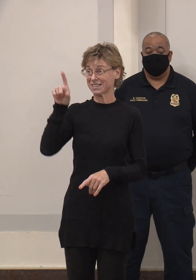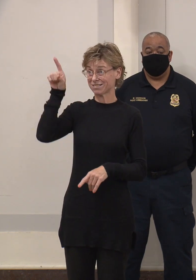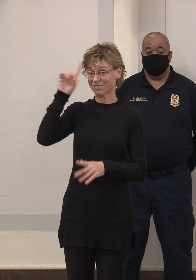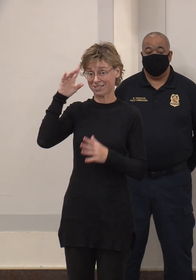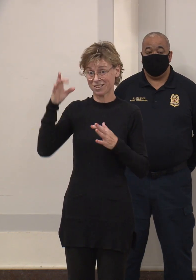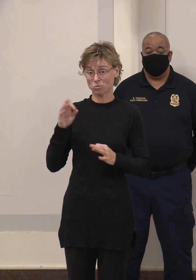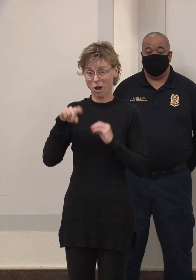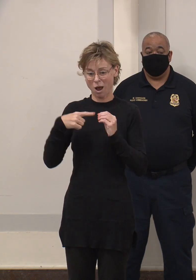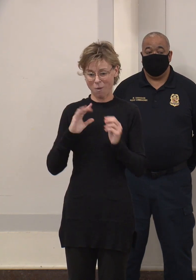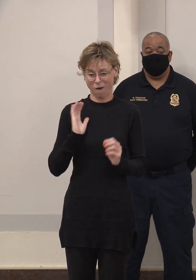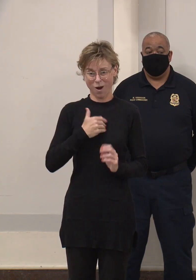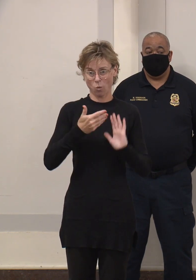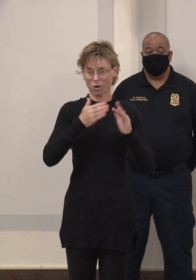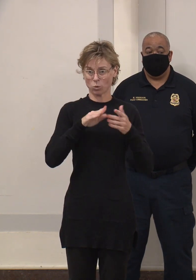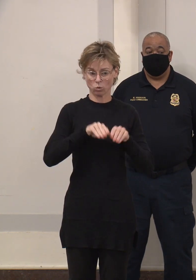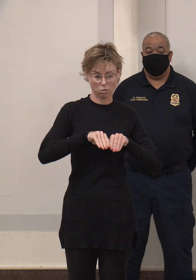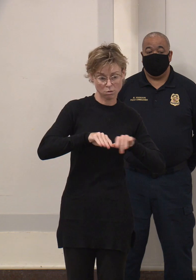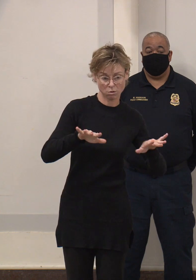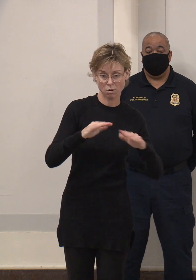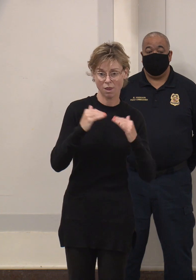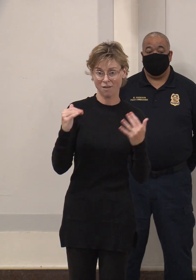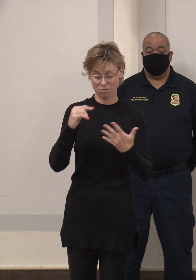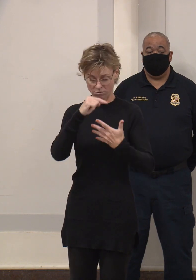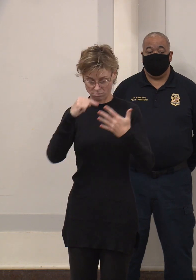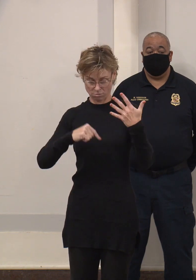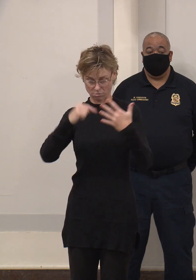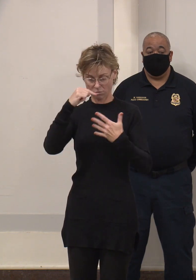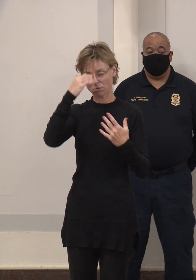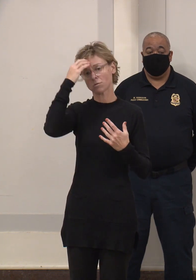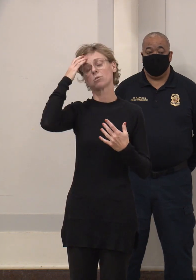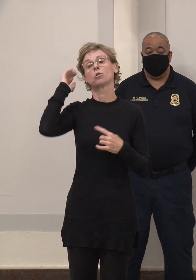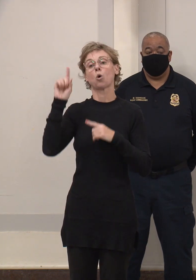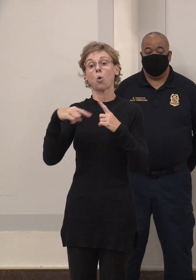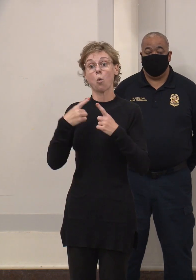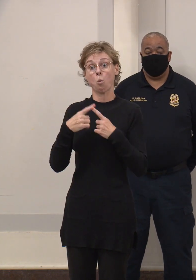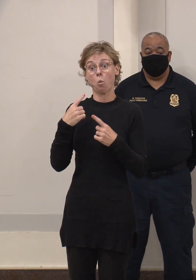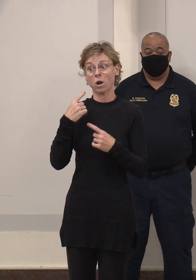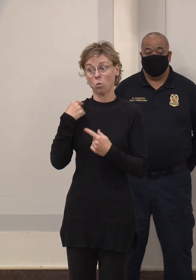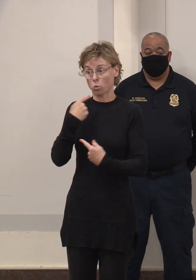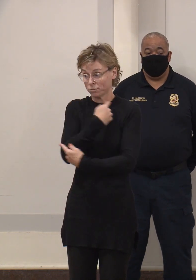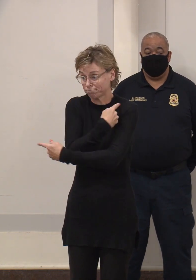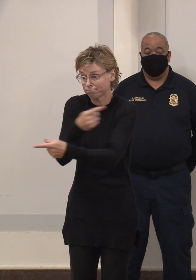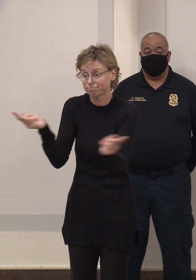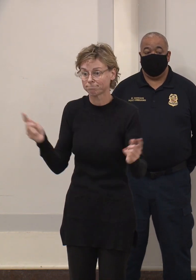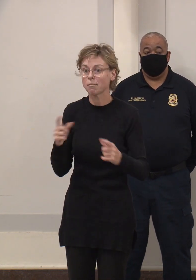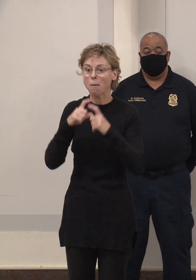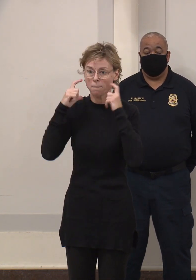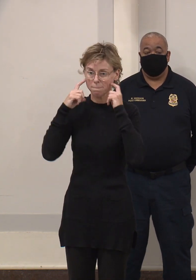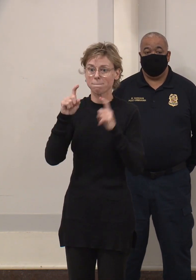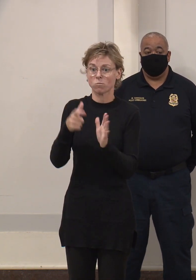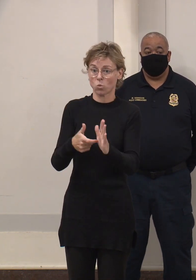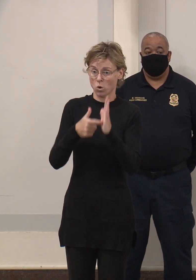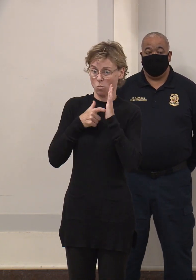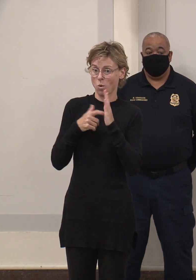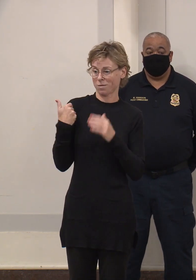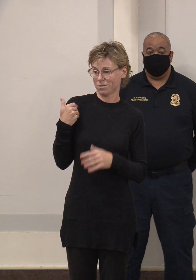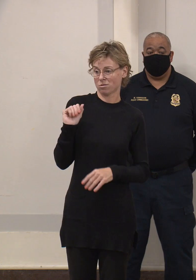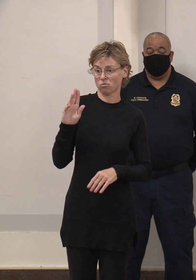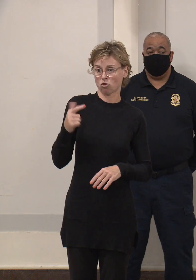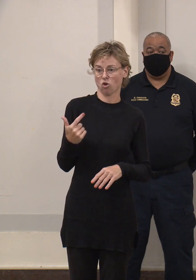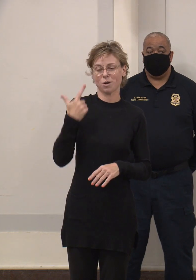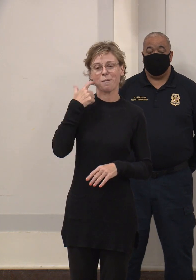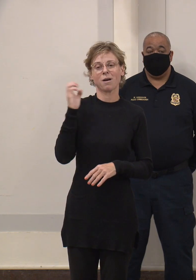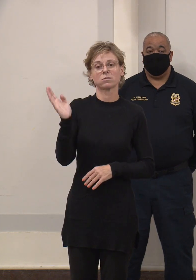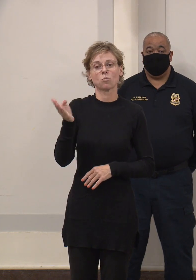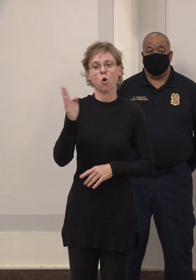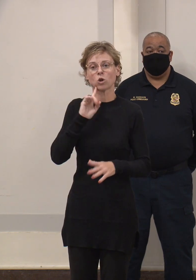community transmission level. When we reintroduced the mask mandate in August, the CDC indicated Baltimore City was experiencing